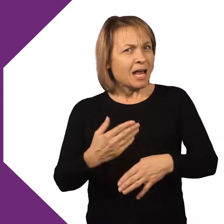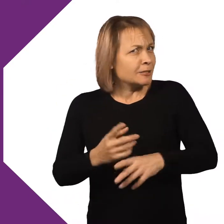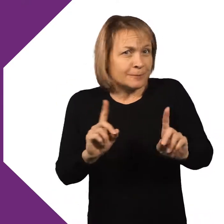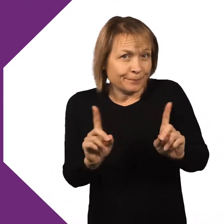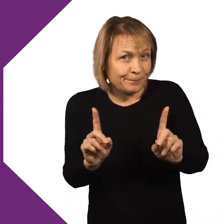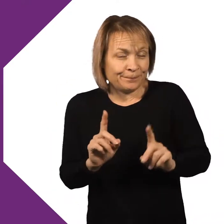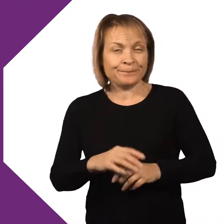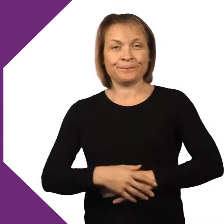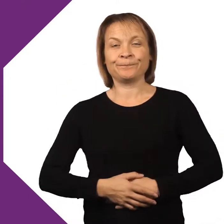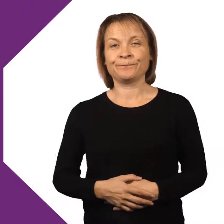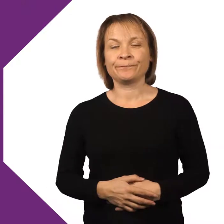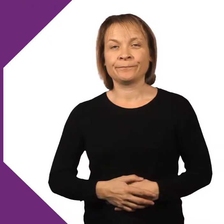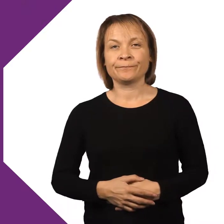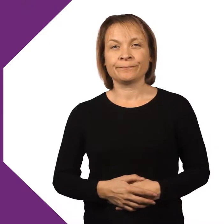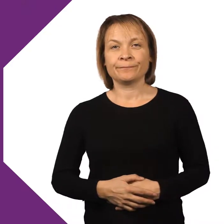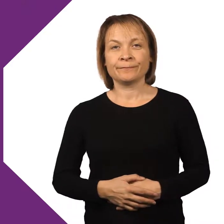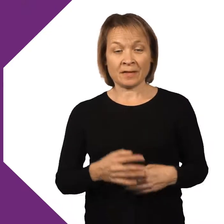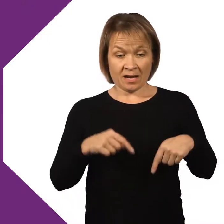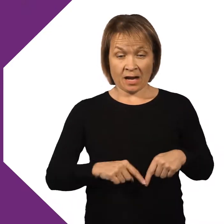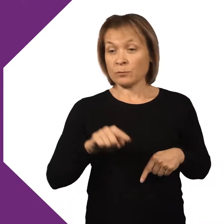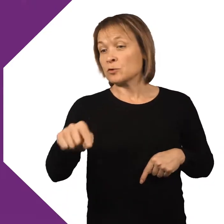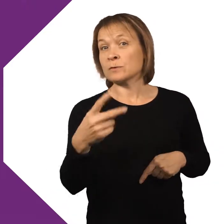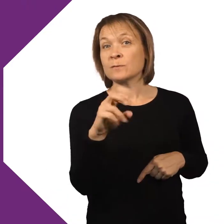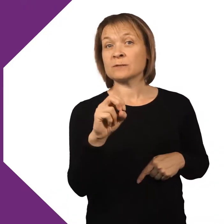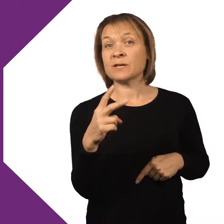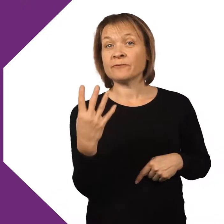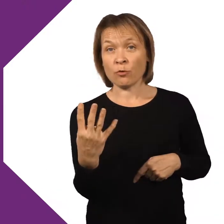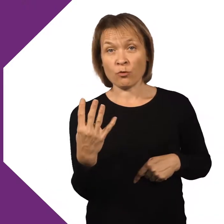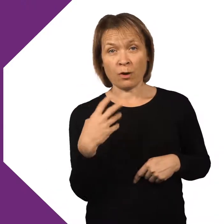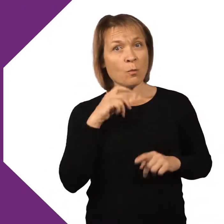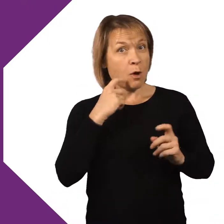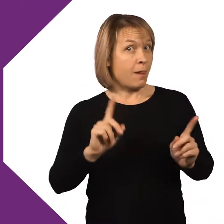Our actions By 2024 We will